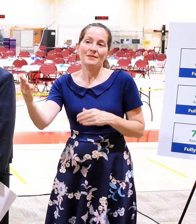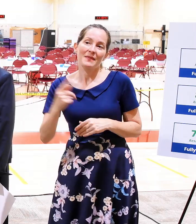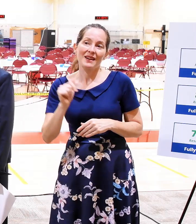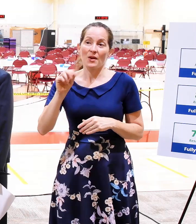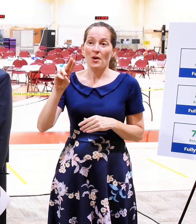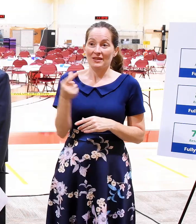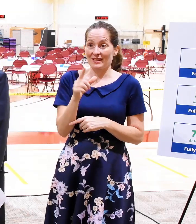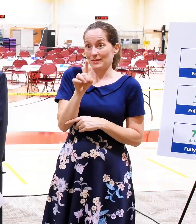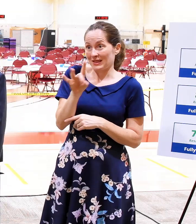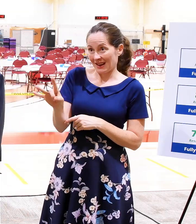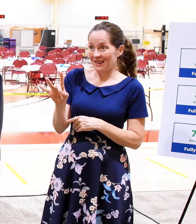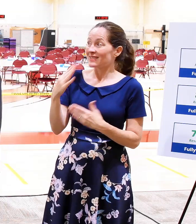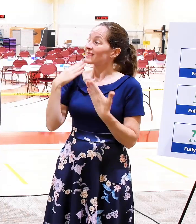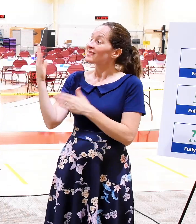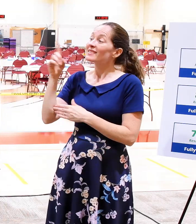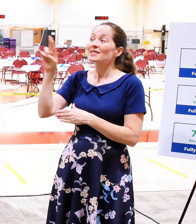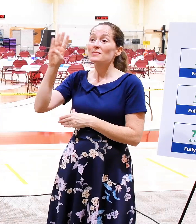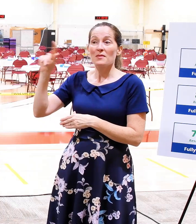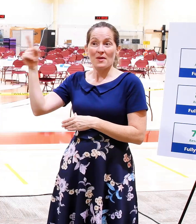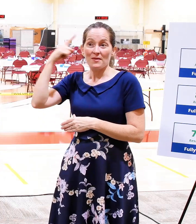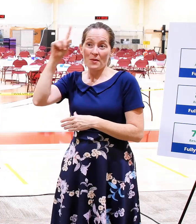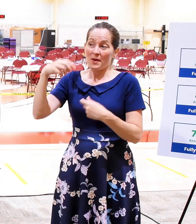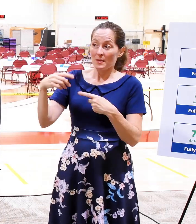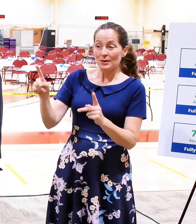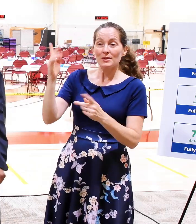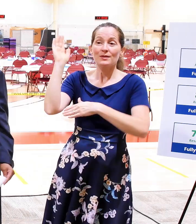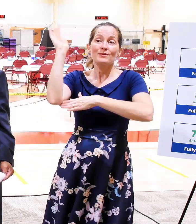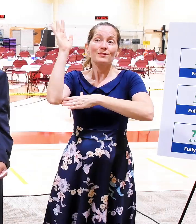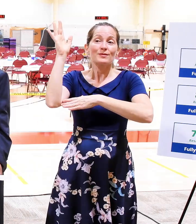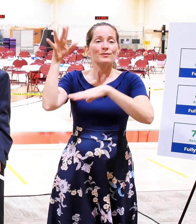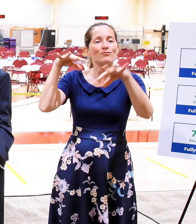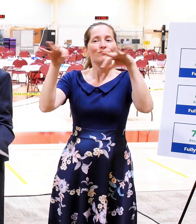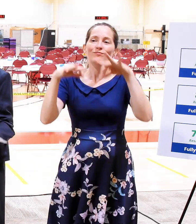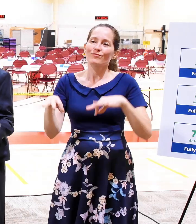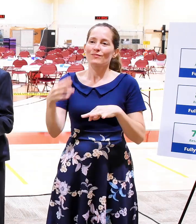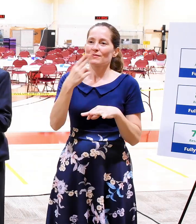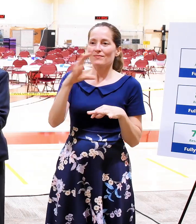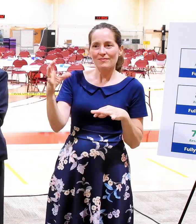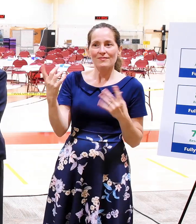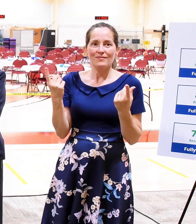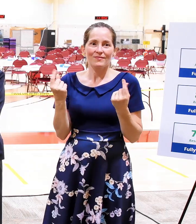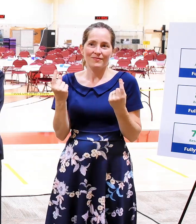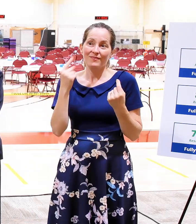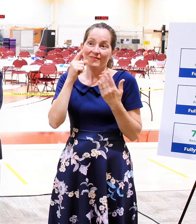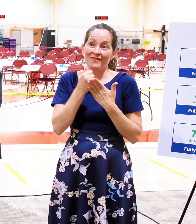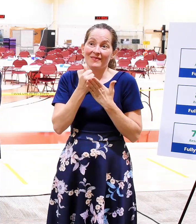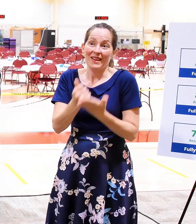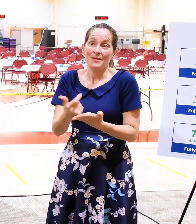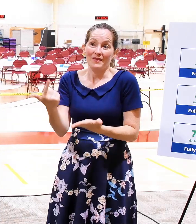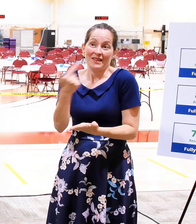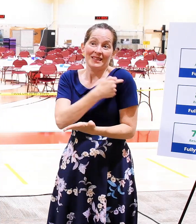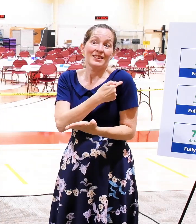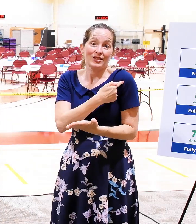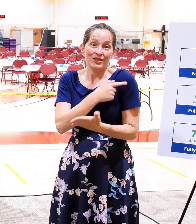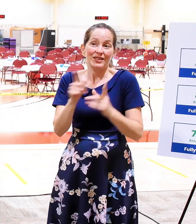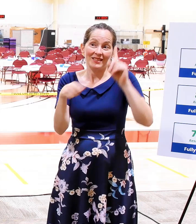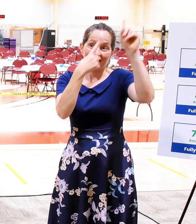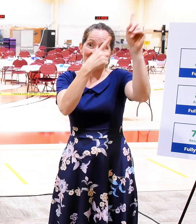Thank you, Dr. Ball, for this opportunity to share what Howard Community College is doing to help our vaccination